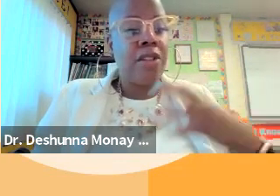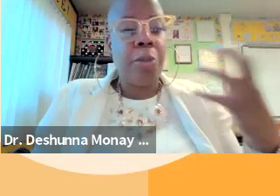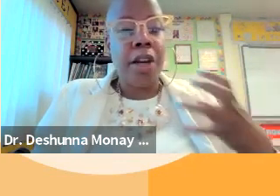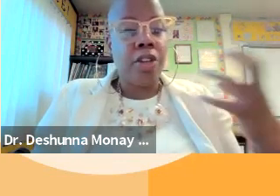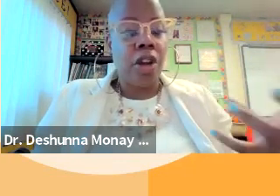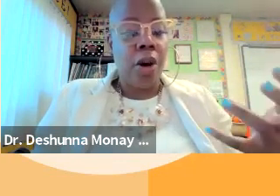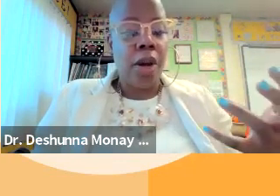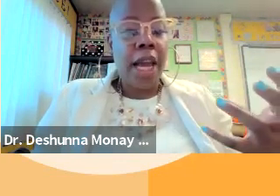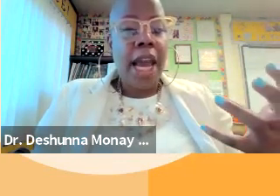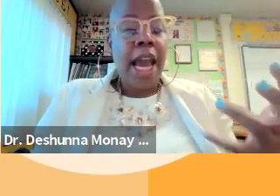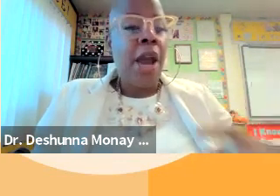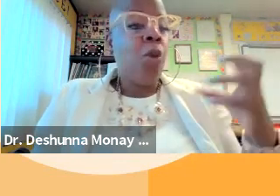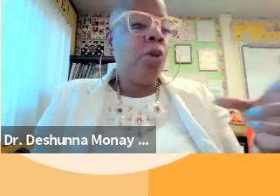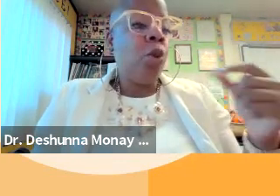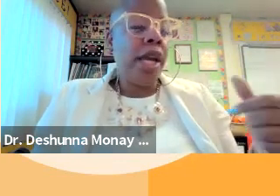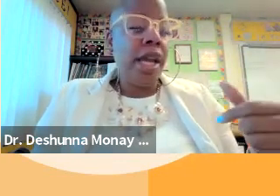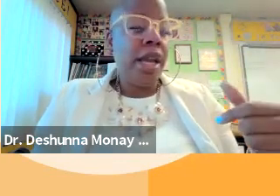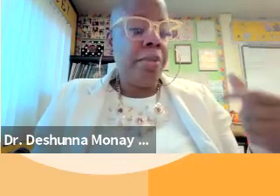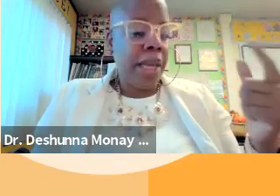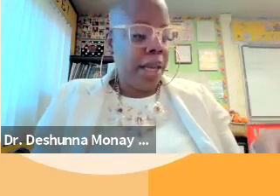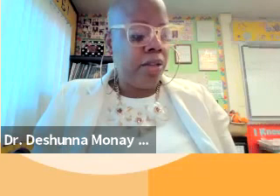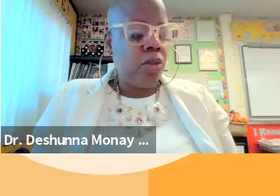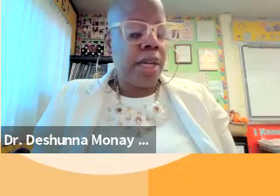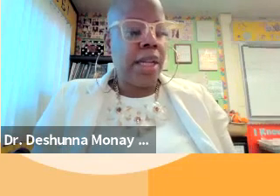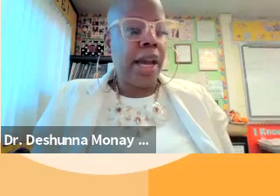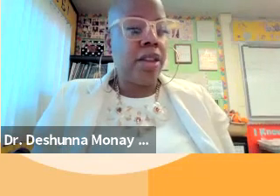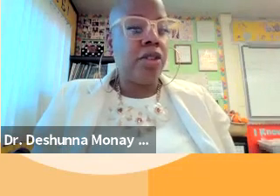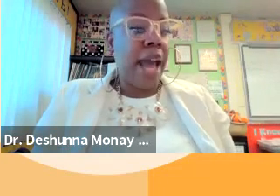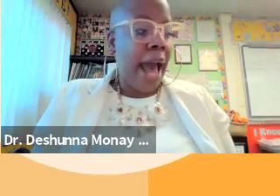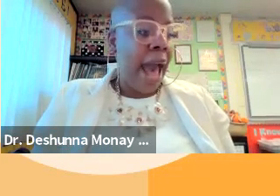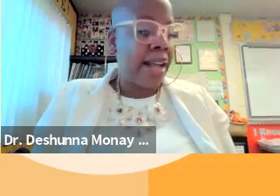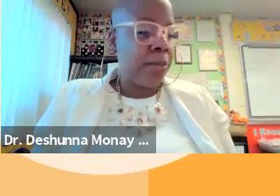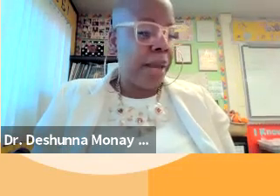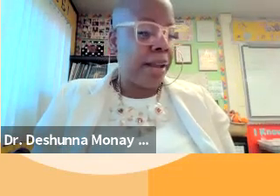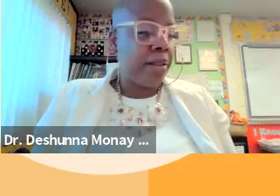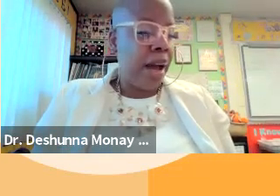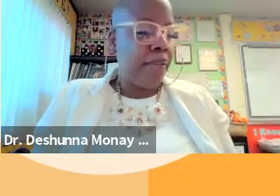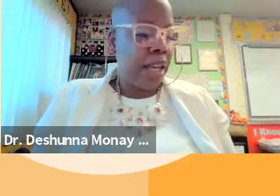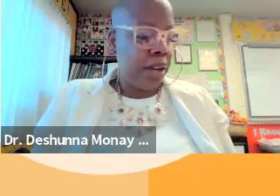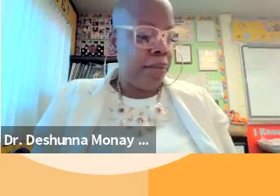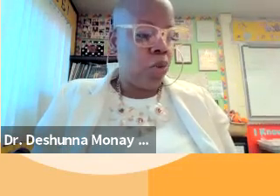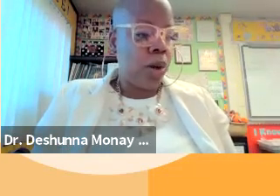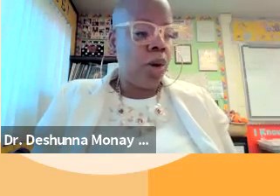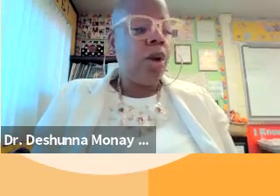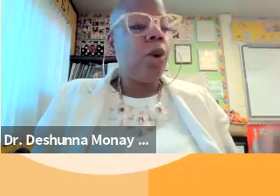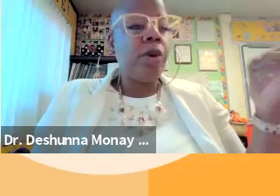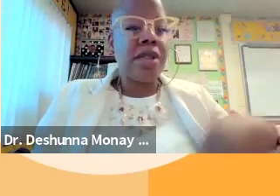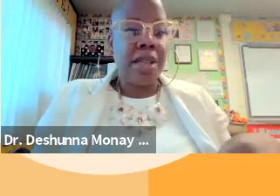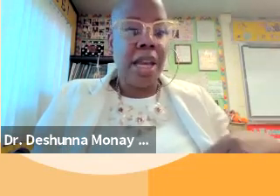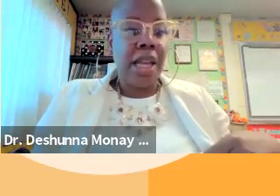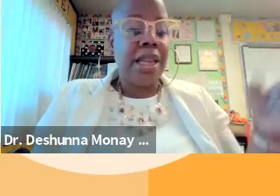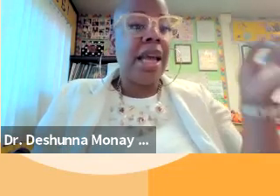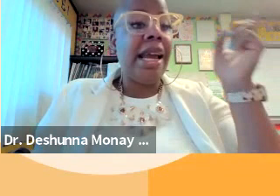emotional, and spiritual. And when we begin to neglect those aspects of the individual, we